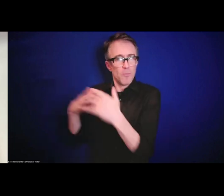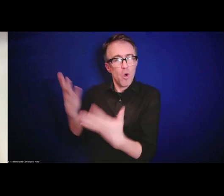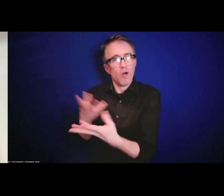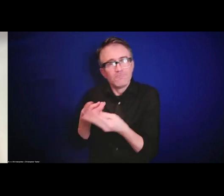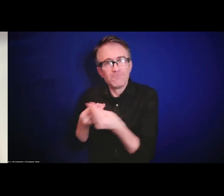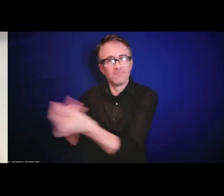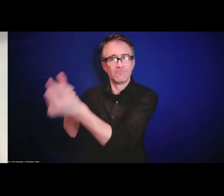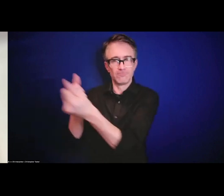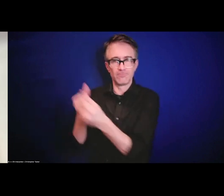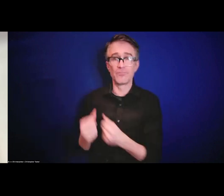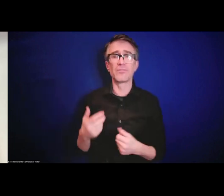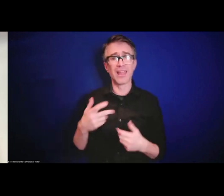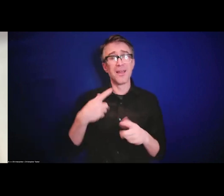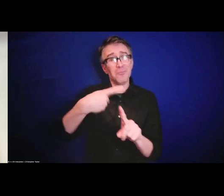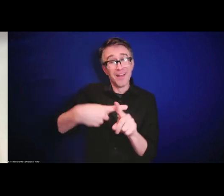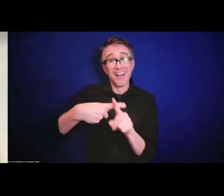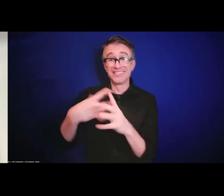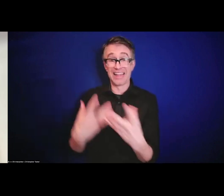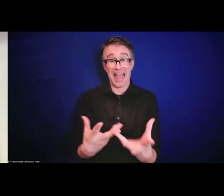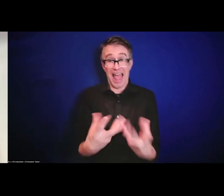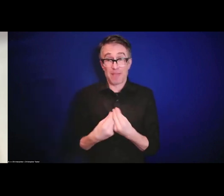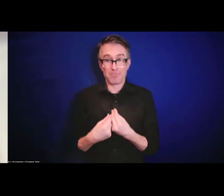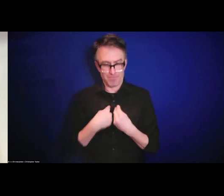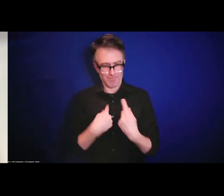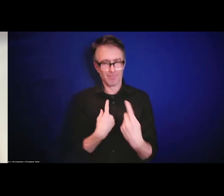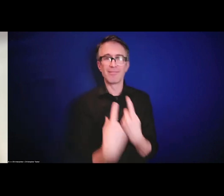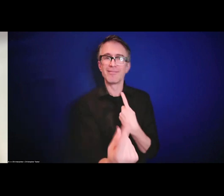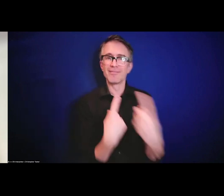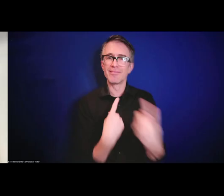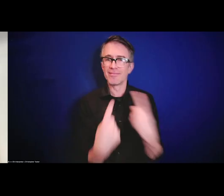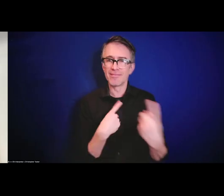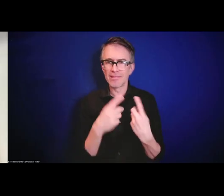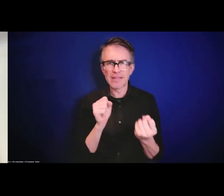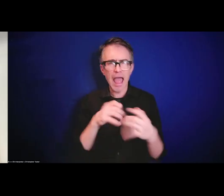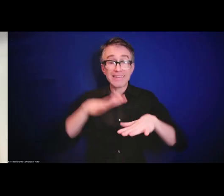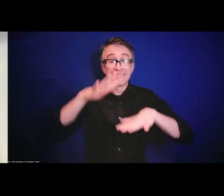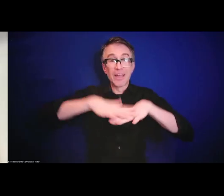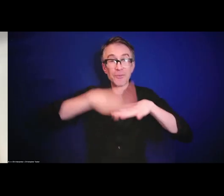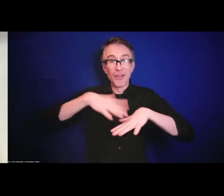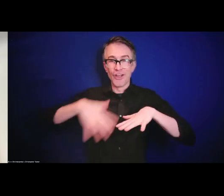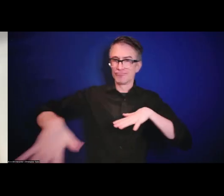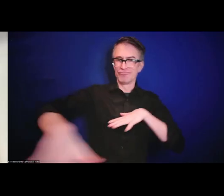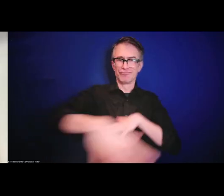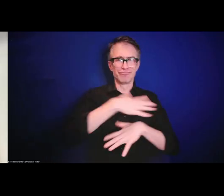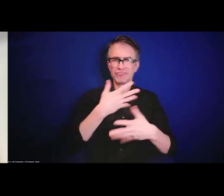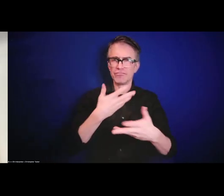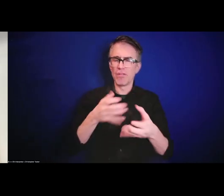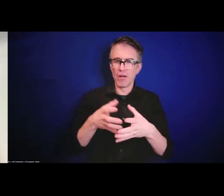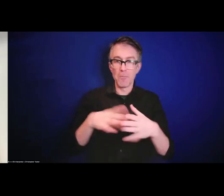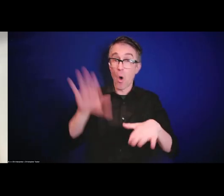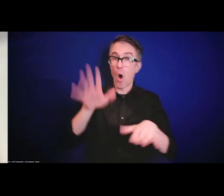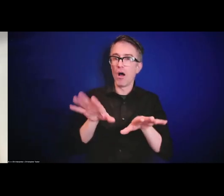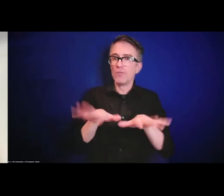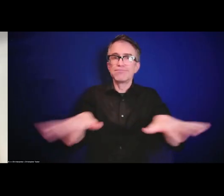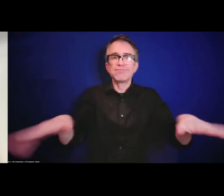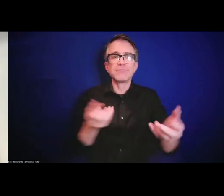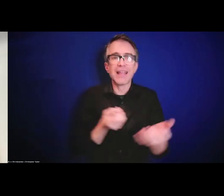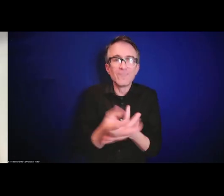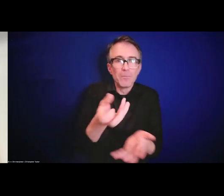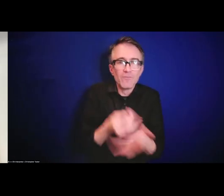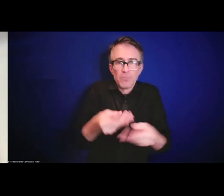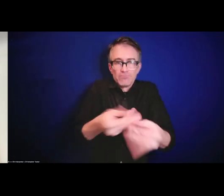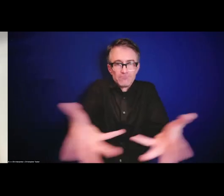network of experts that can help us enrich the guidance materials and the tools that we want to use to make the current